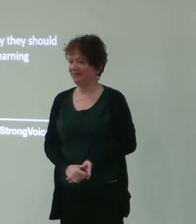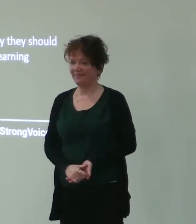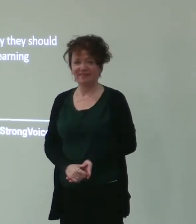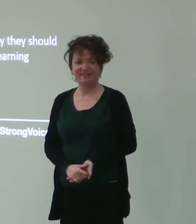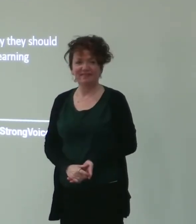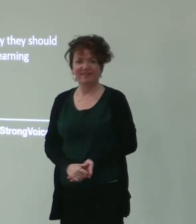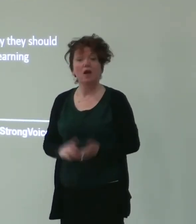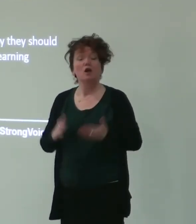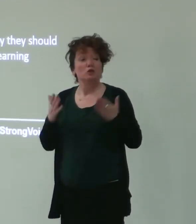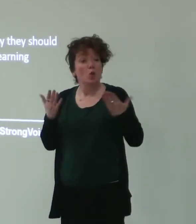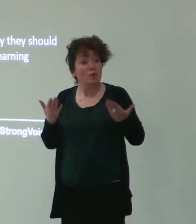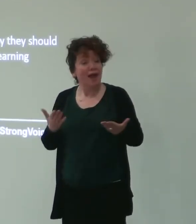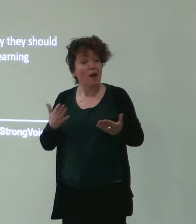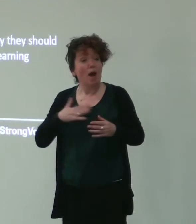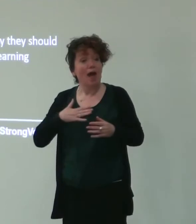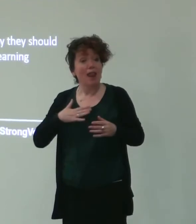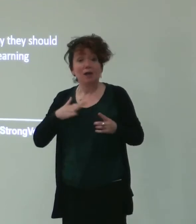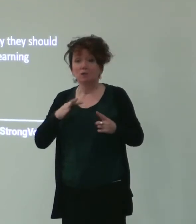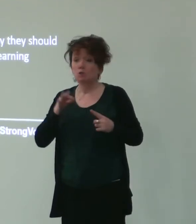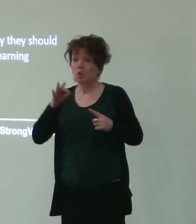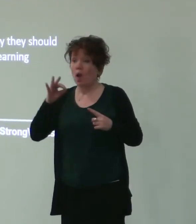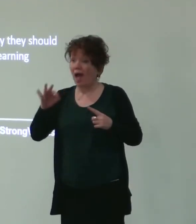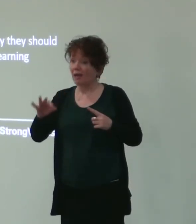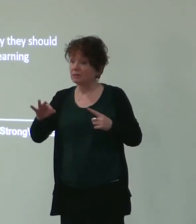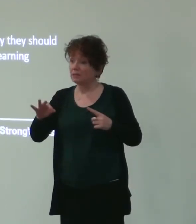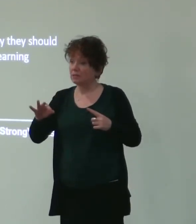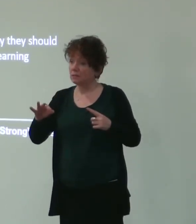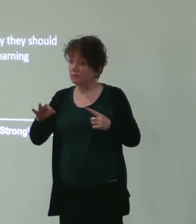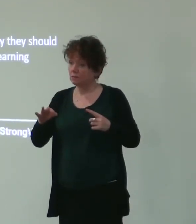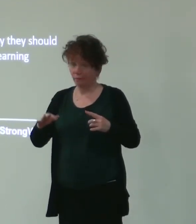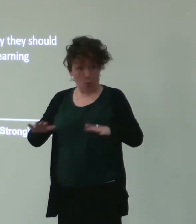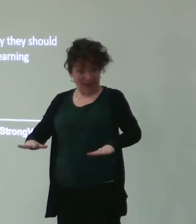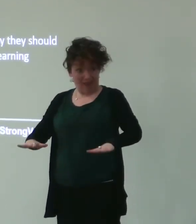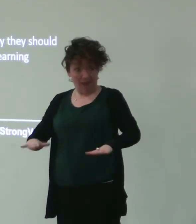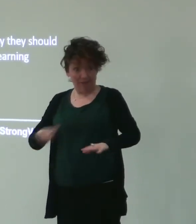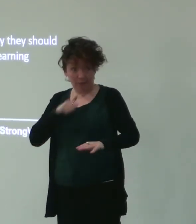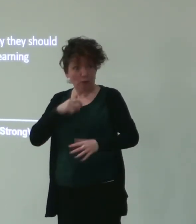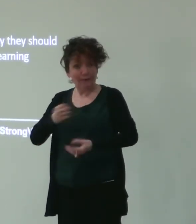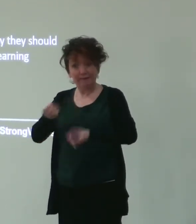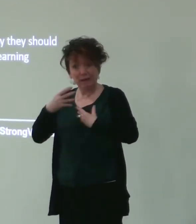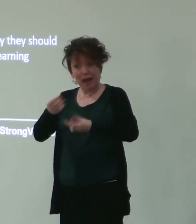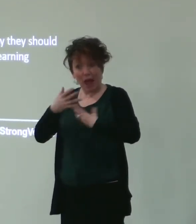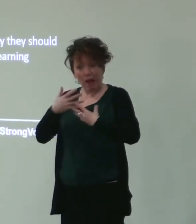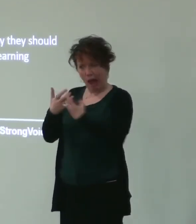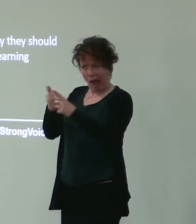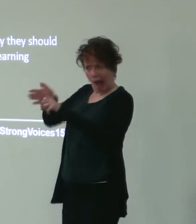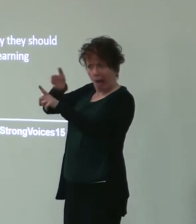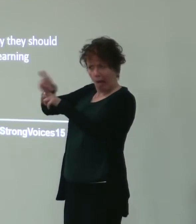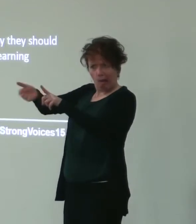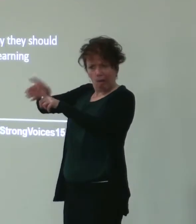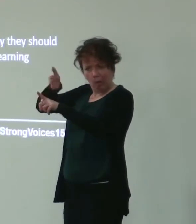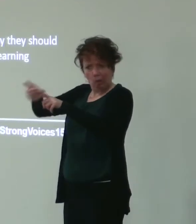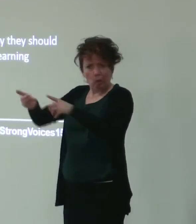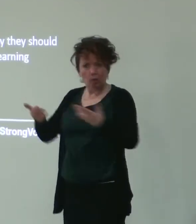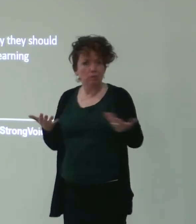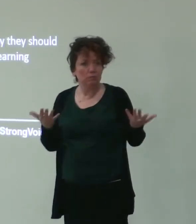So this is where I would like to invite, first of all, those of you that are in the room to feedback on some of those key points that you might have just